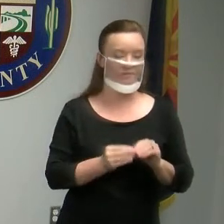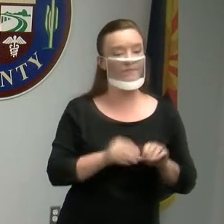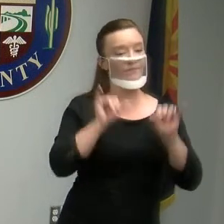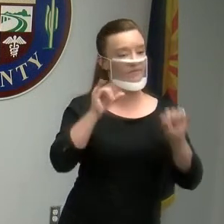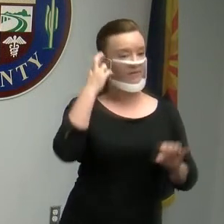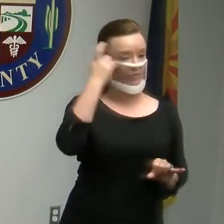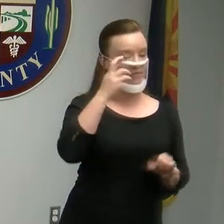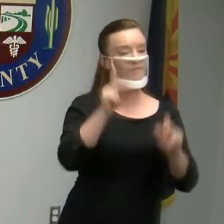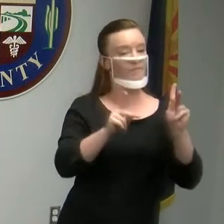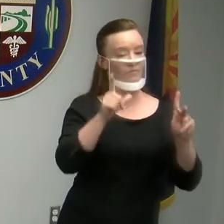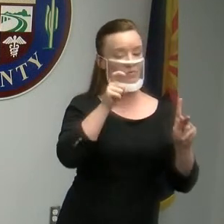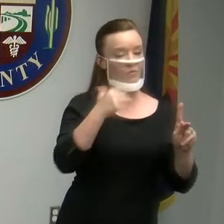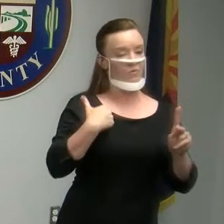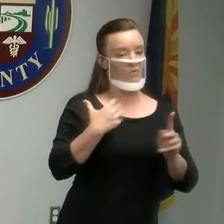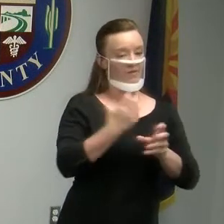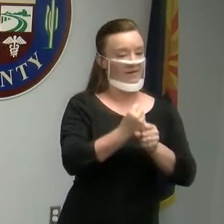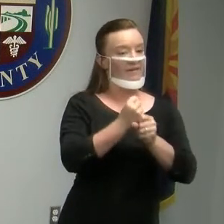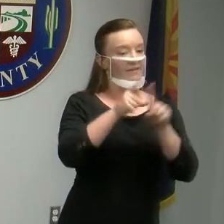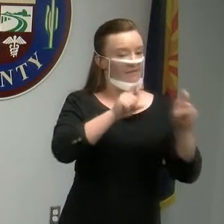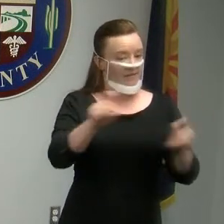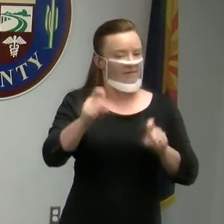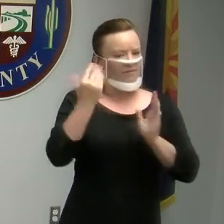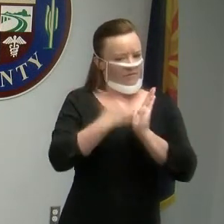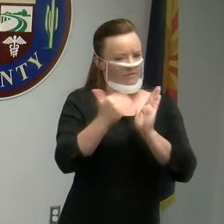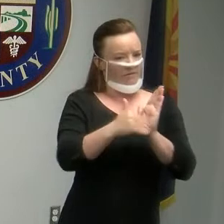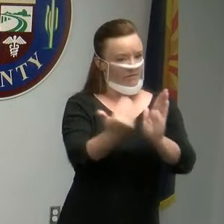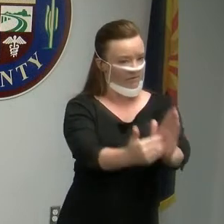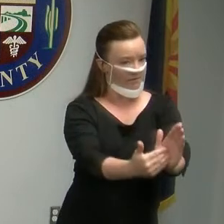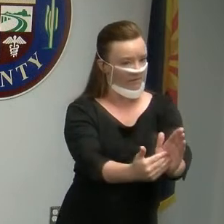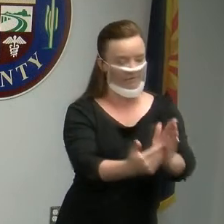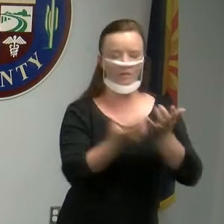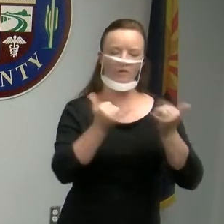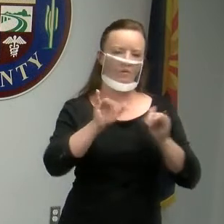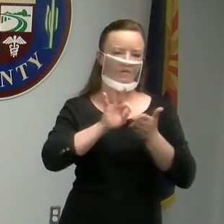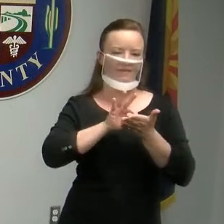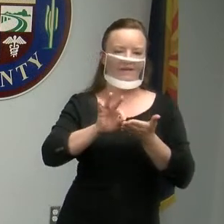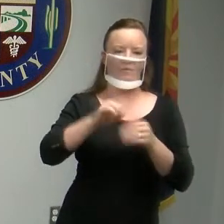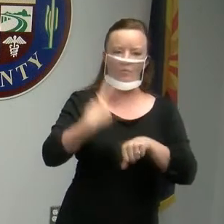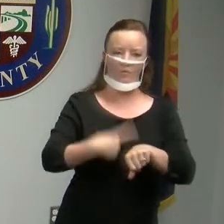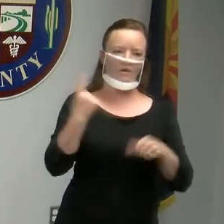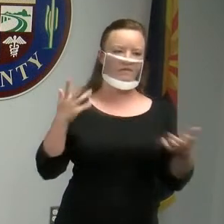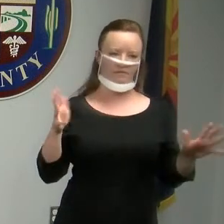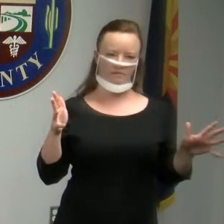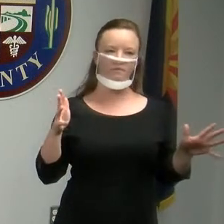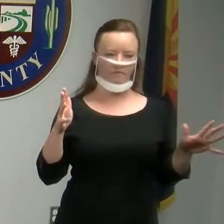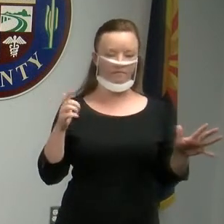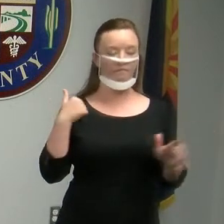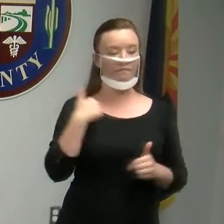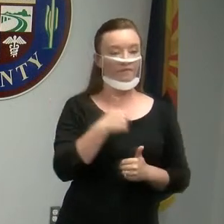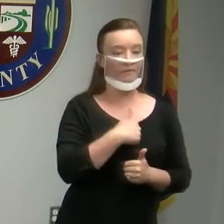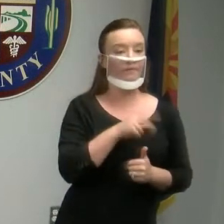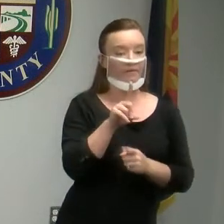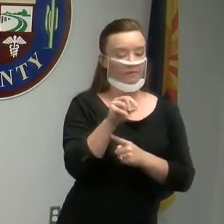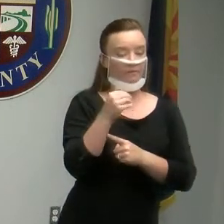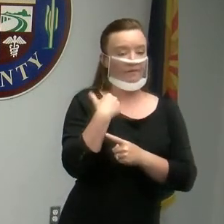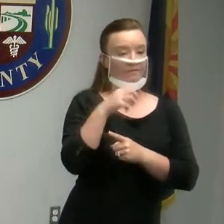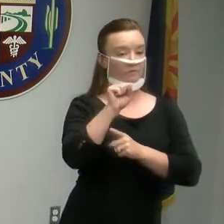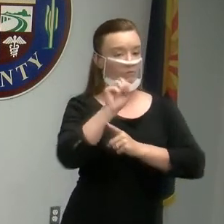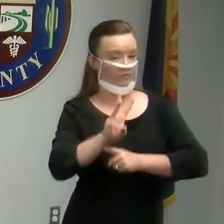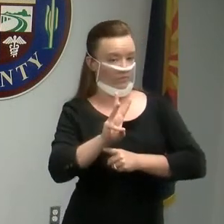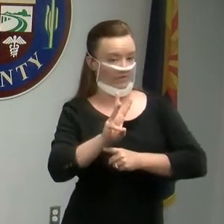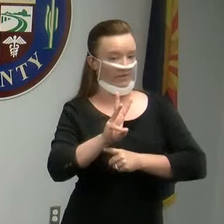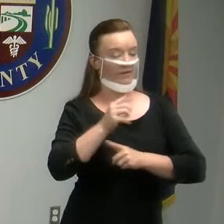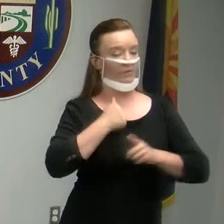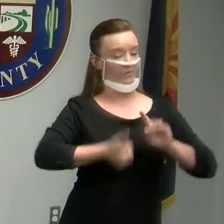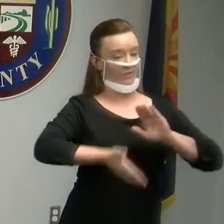get tested multiple times are only counted once. We do also run programs to make sure that if there are duplicate results that